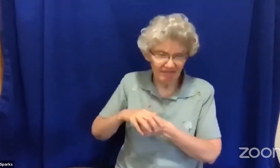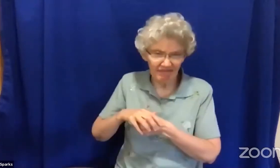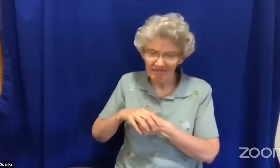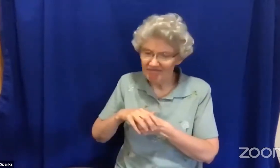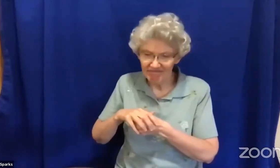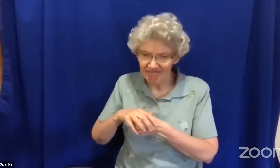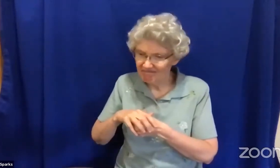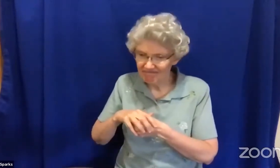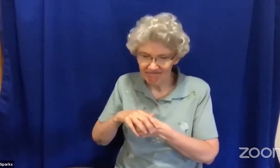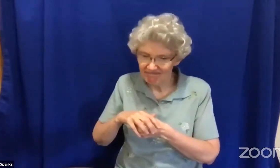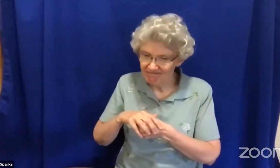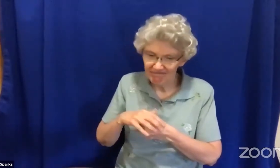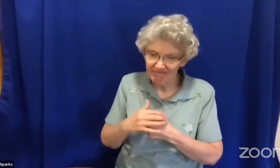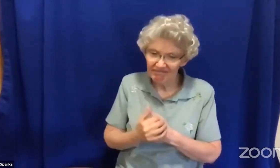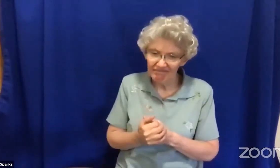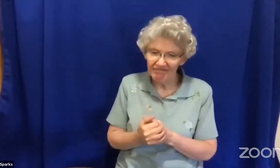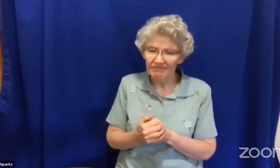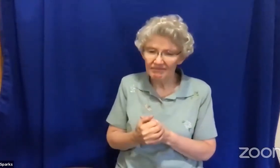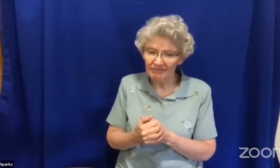or quick-tempered.